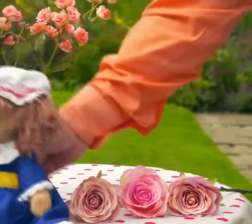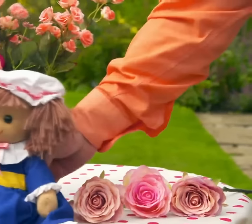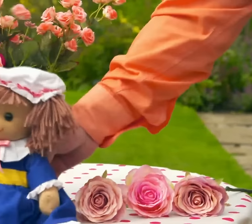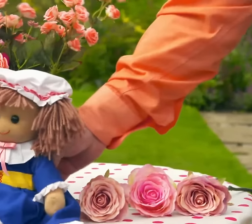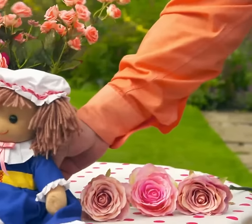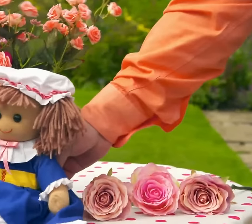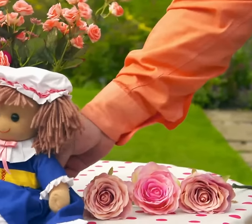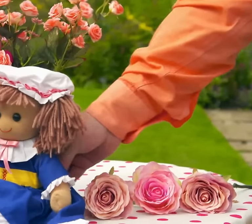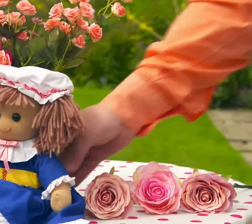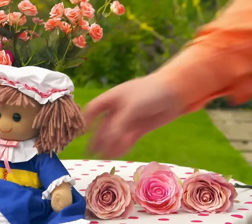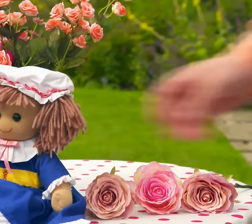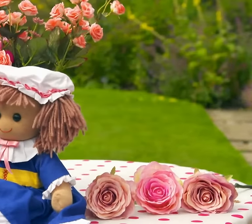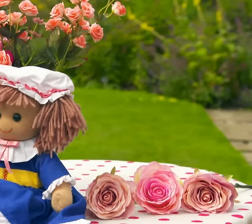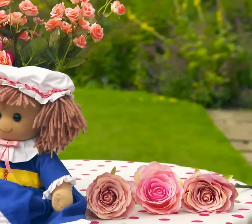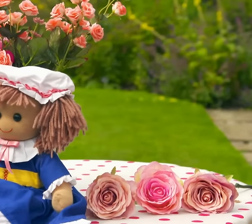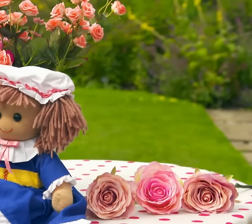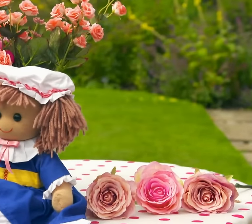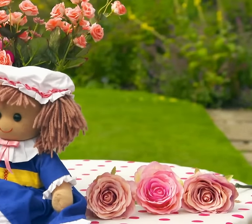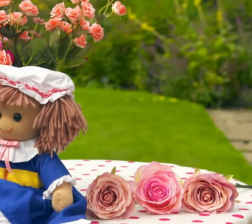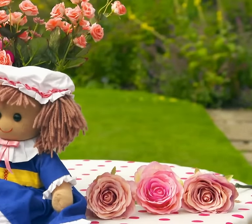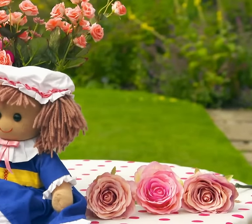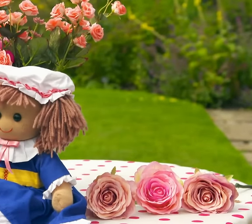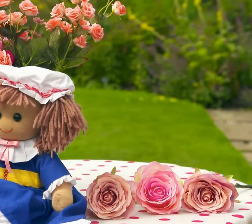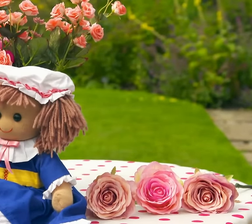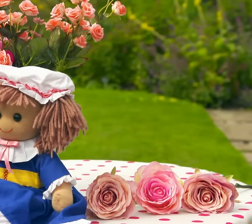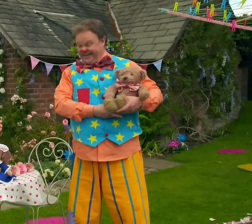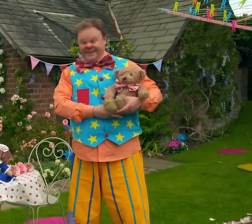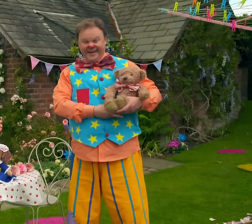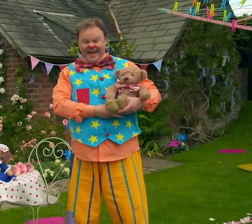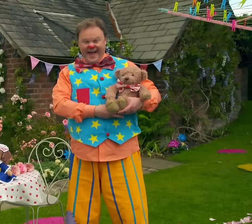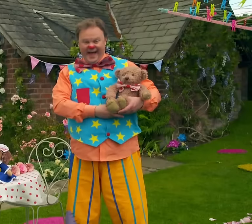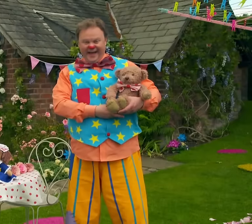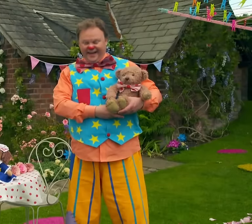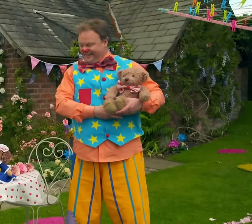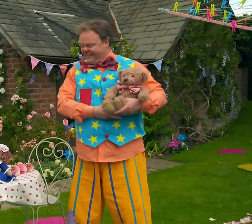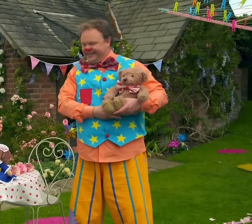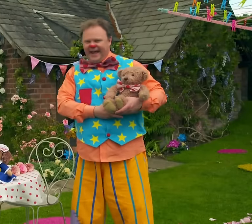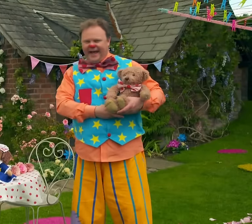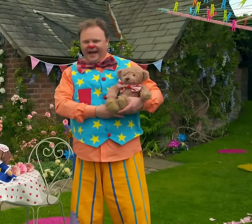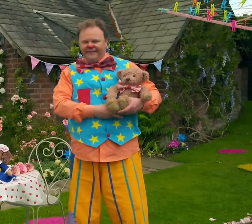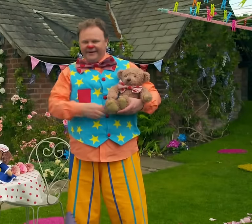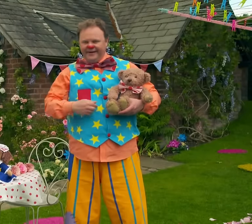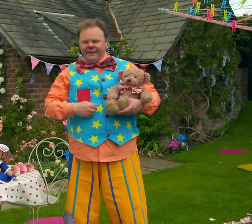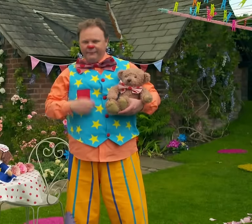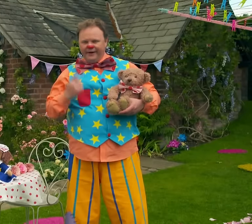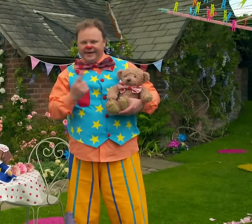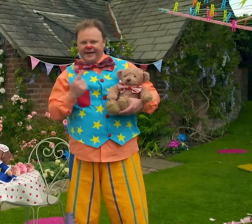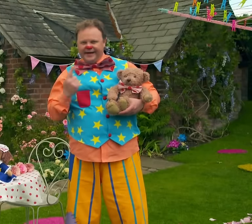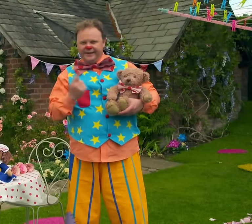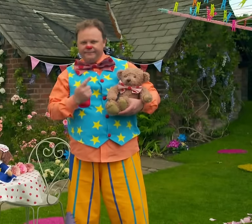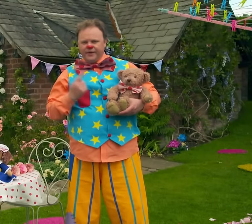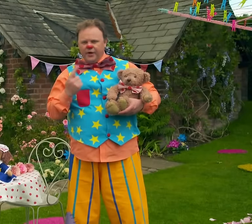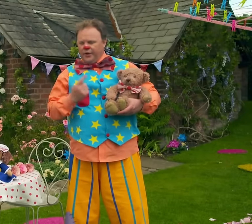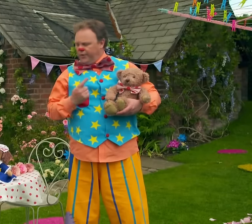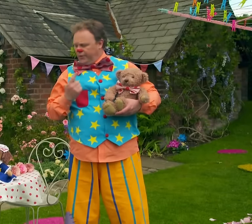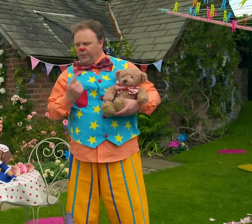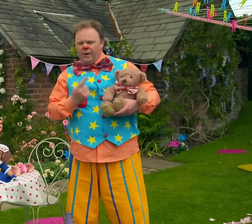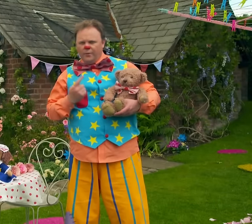Well done, Polly Dolly. Great hiding. Yes. Now, I wonder who we